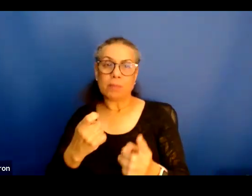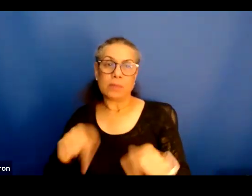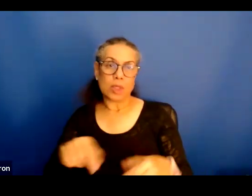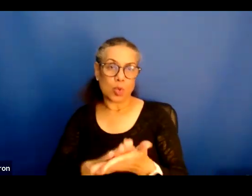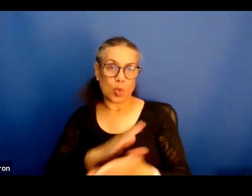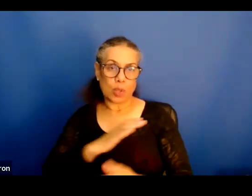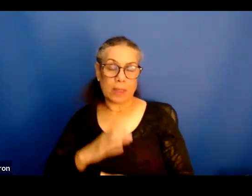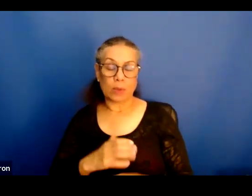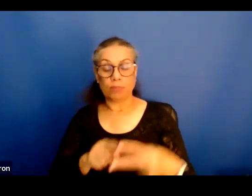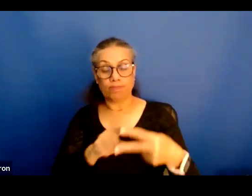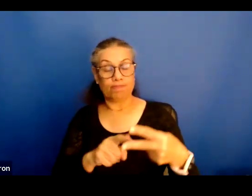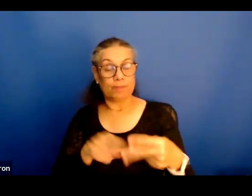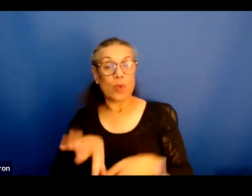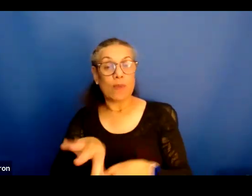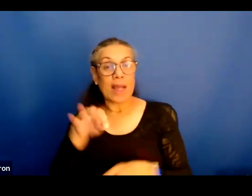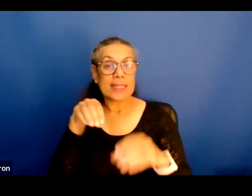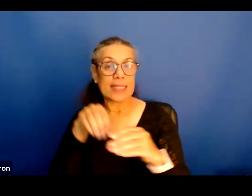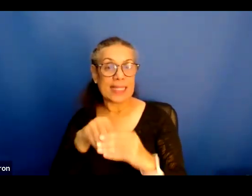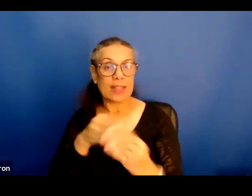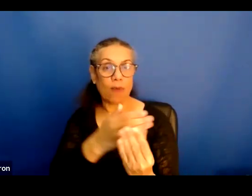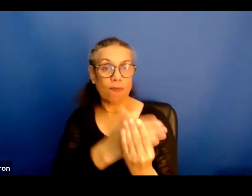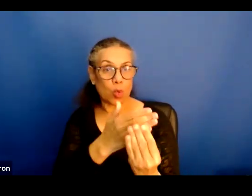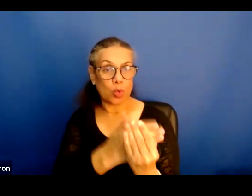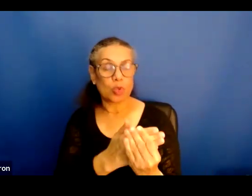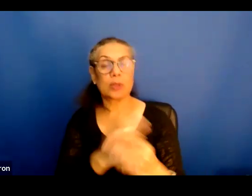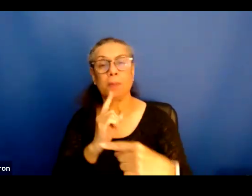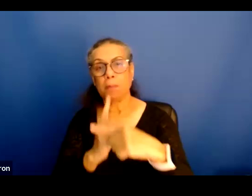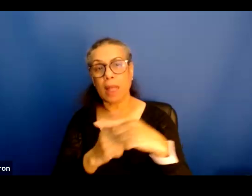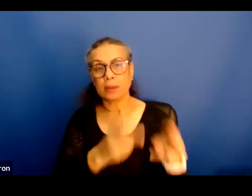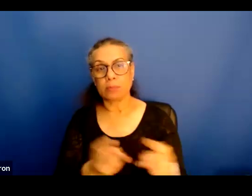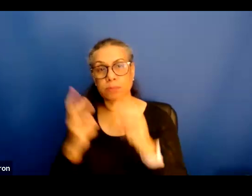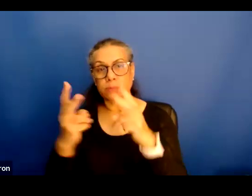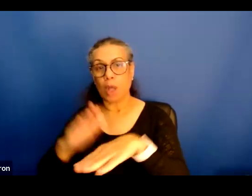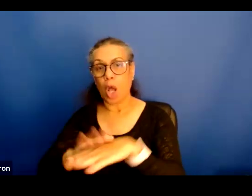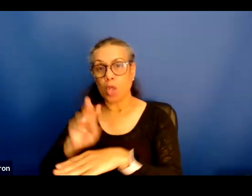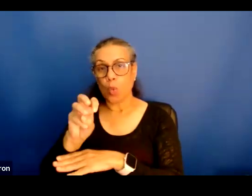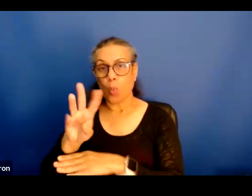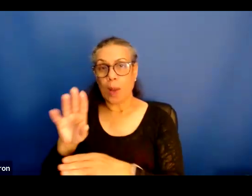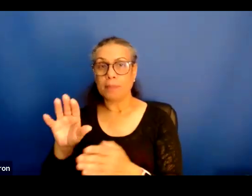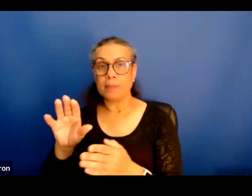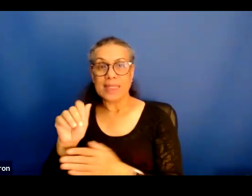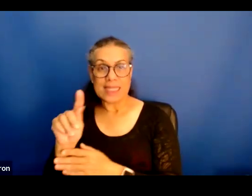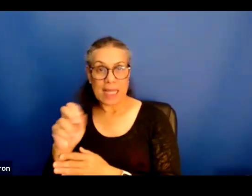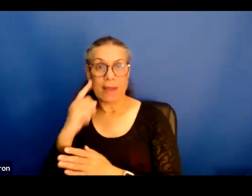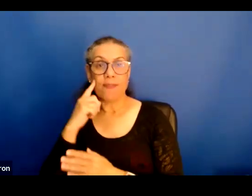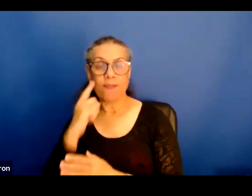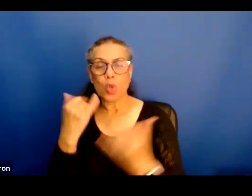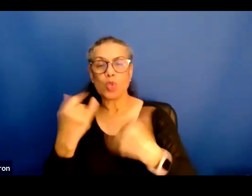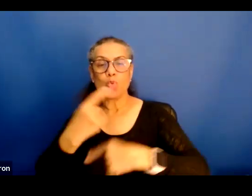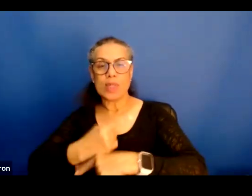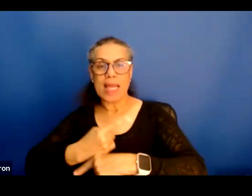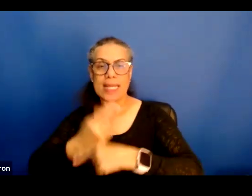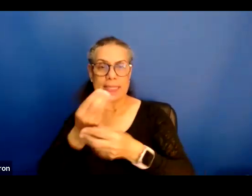Both documents are available in your meeting folders and have been posted on the website under today's meeting materials. I